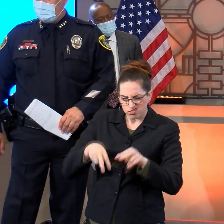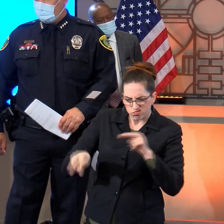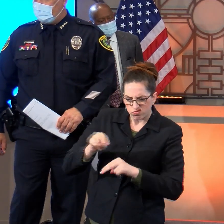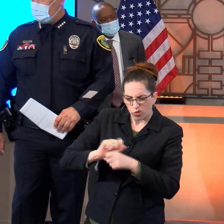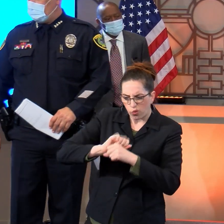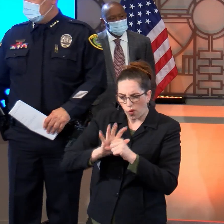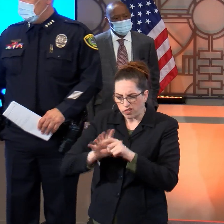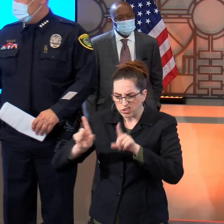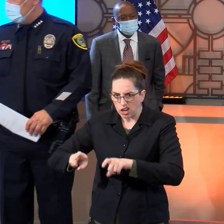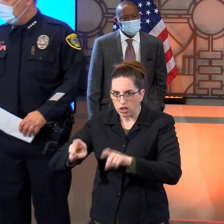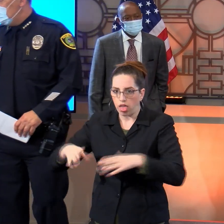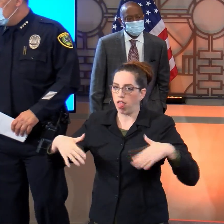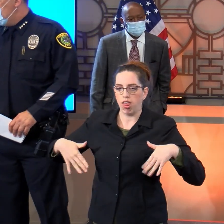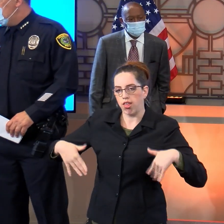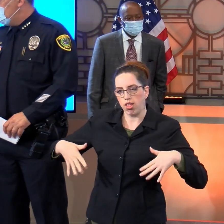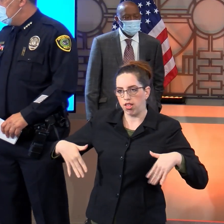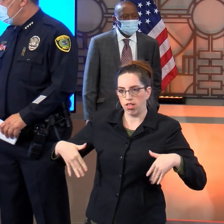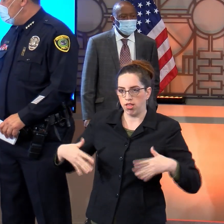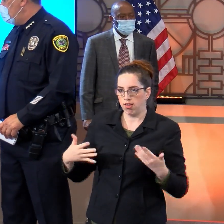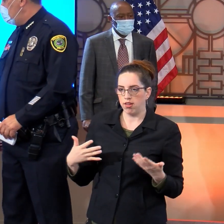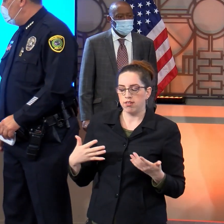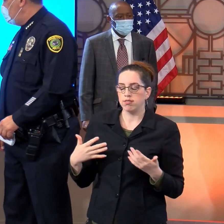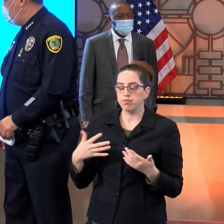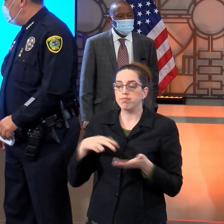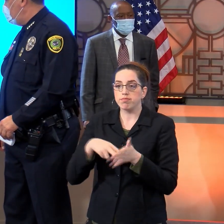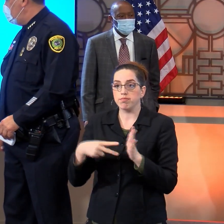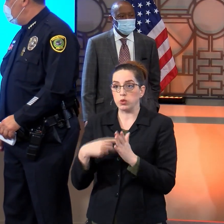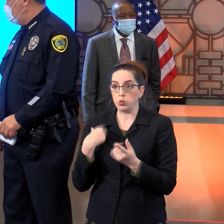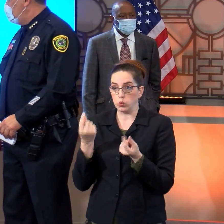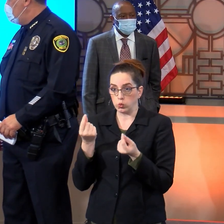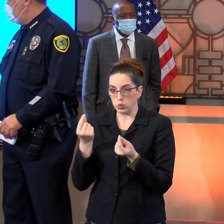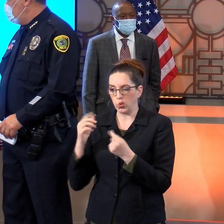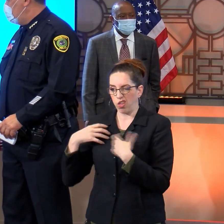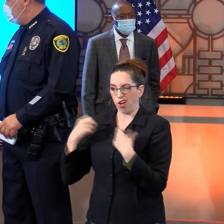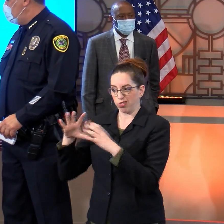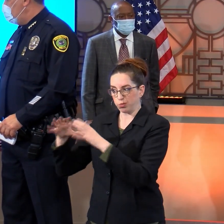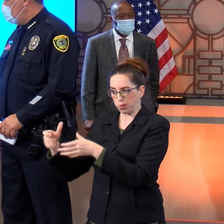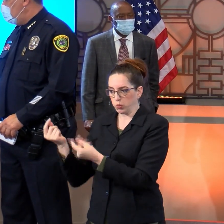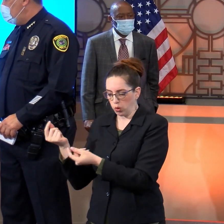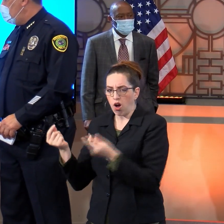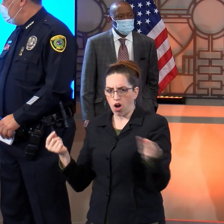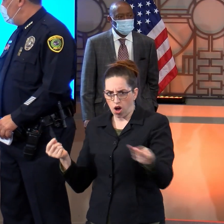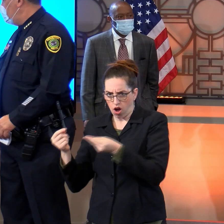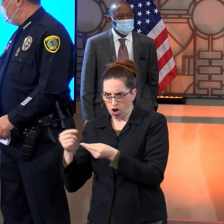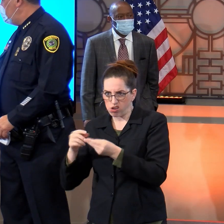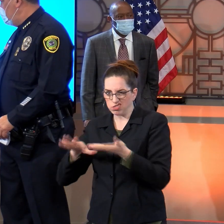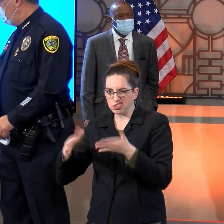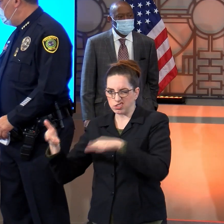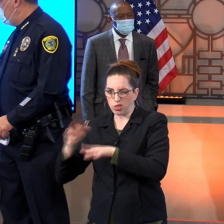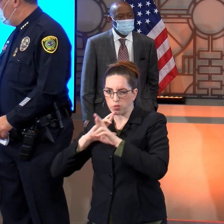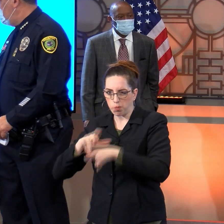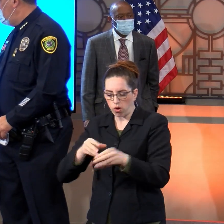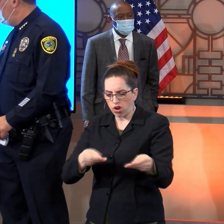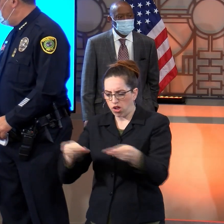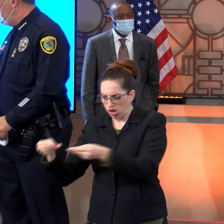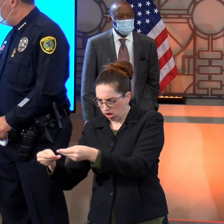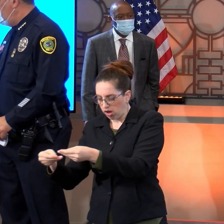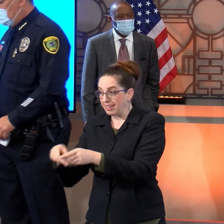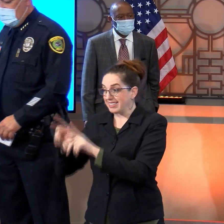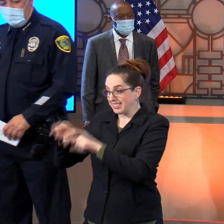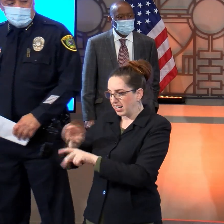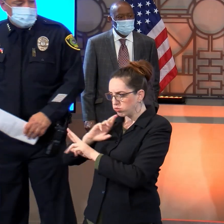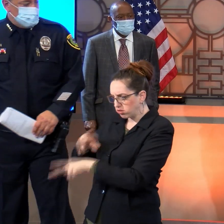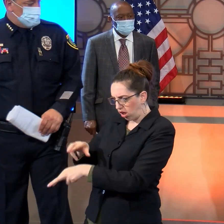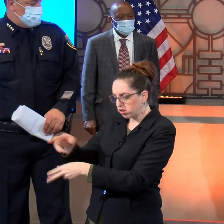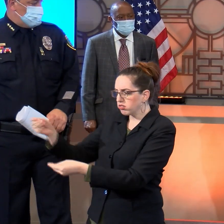of COVID-19 has not yet occurred. And so what we're doing at the health department is, as we get the death reports in, and as we get the test results in,